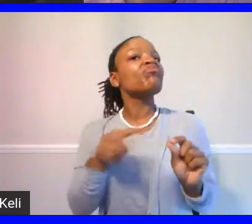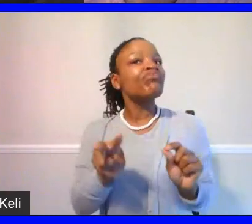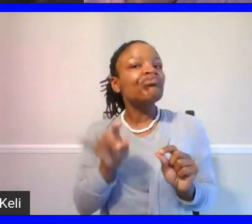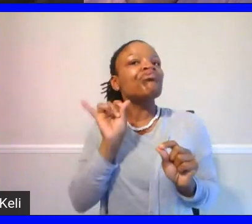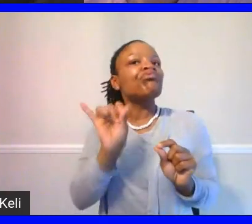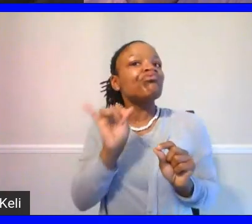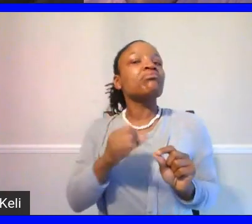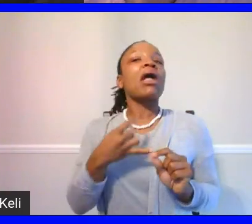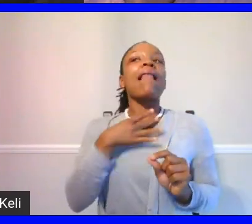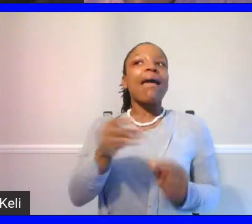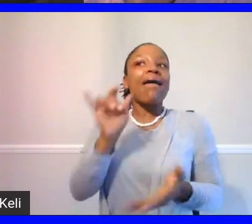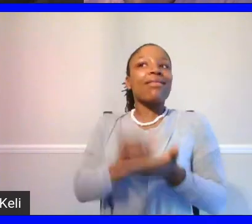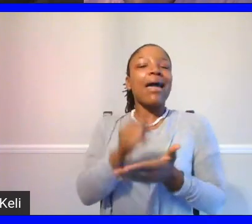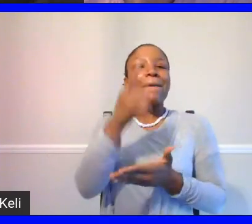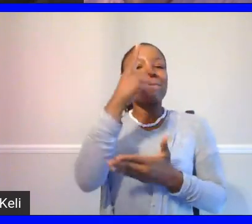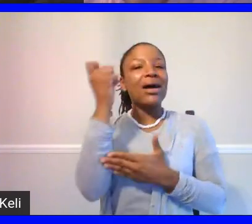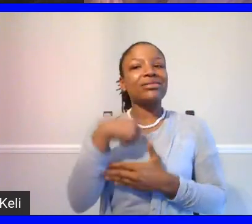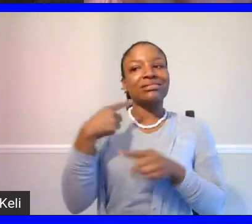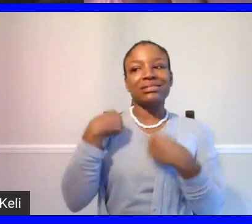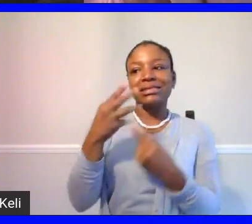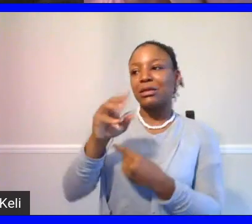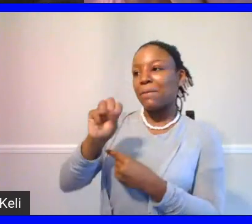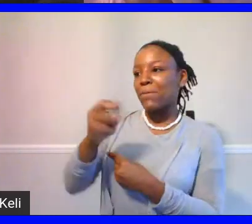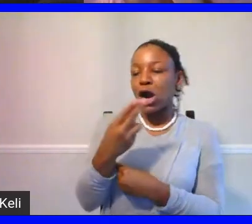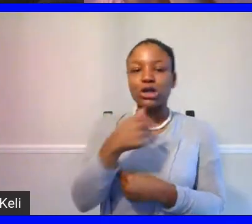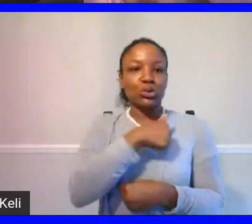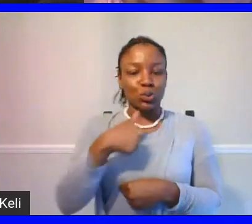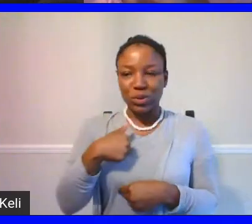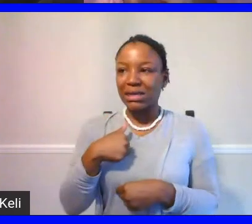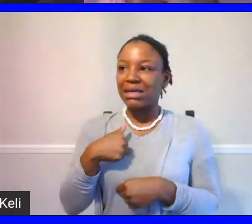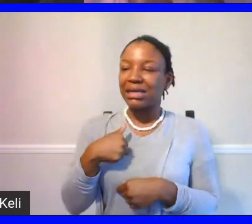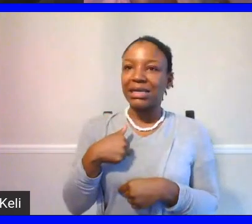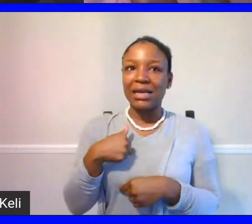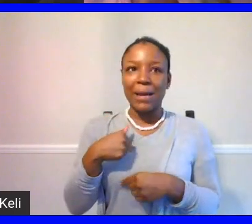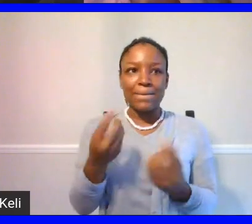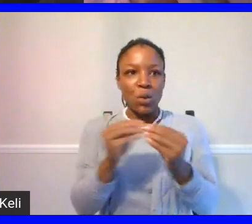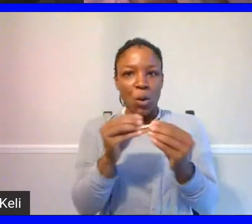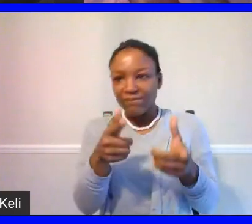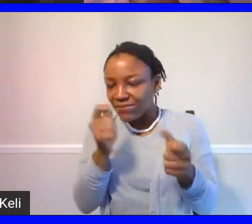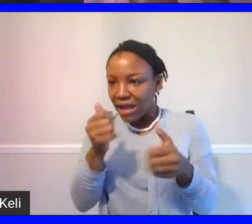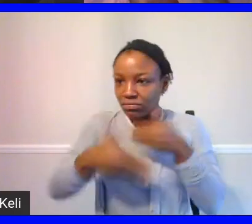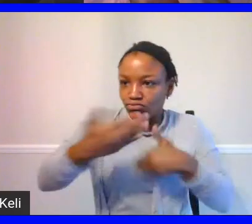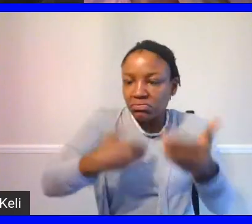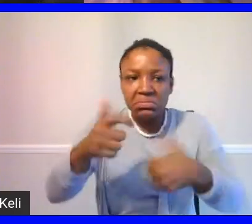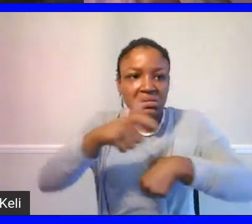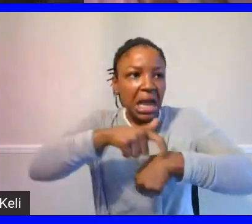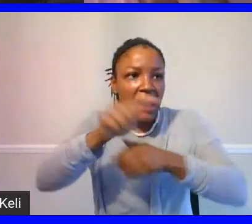March, we've stepped into an accelerated time frame.